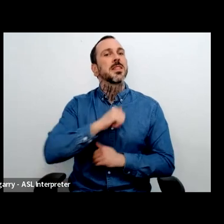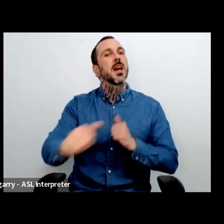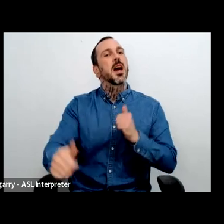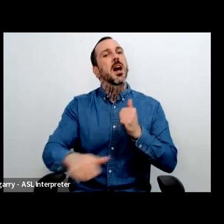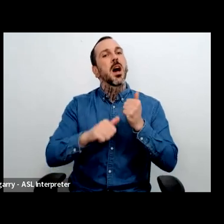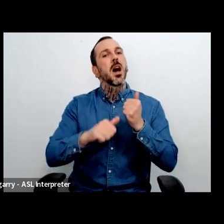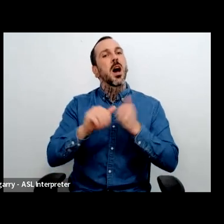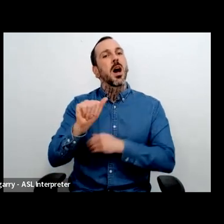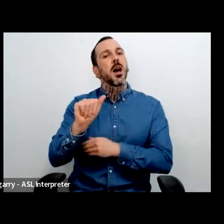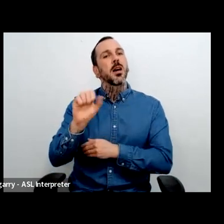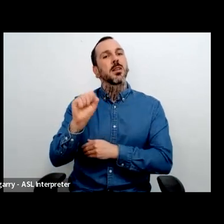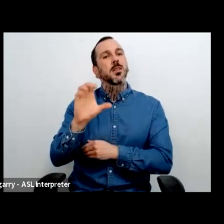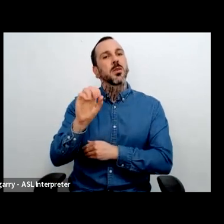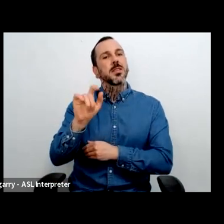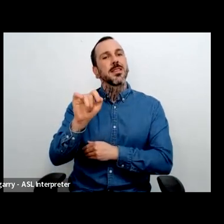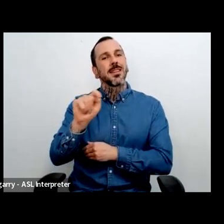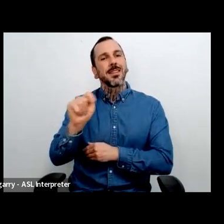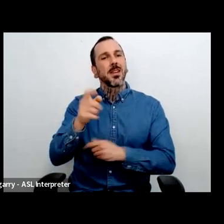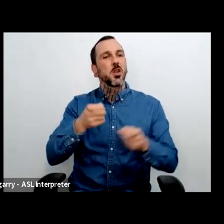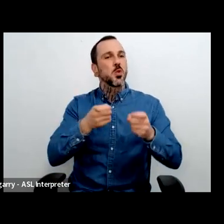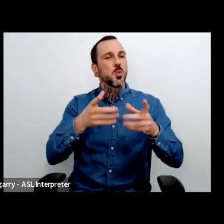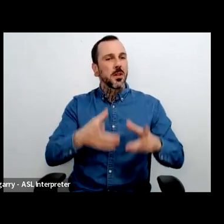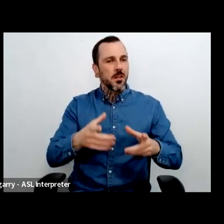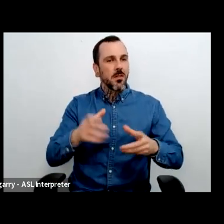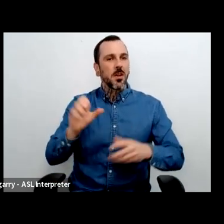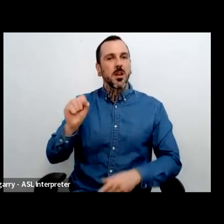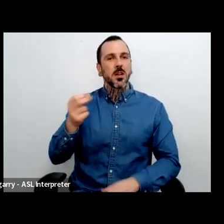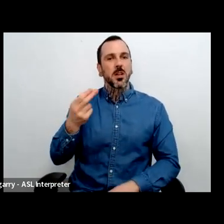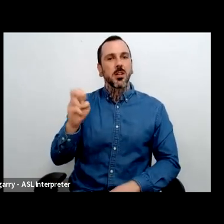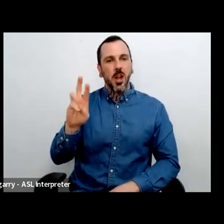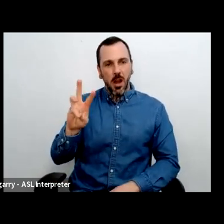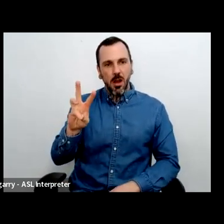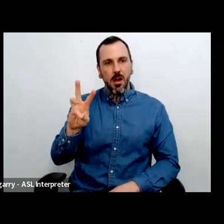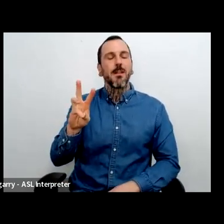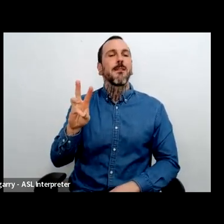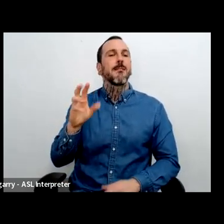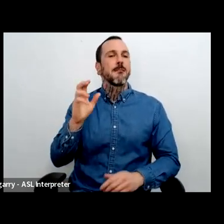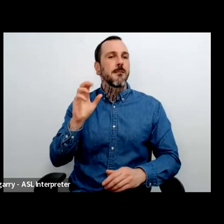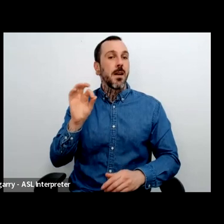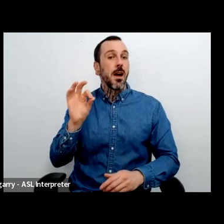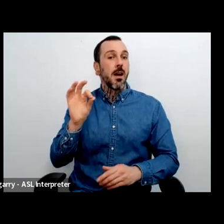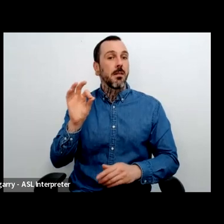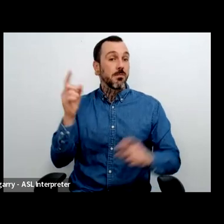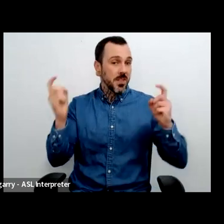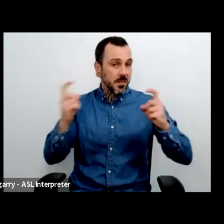Shaw Festival. Ida is also a Dora Award-winning director.